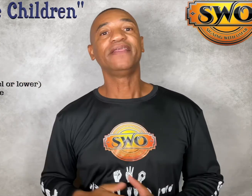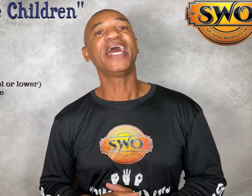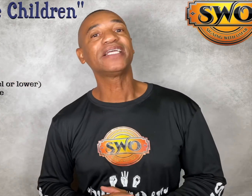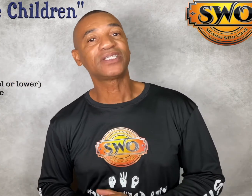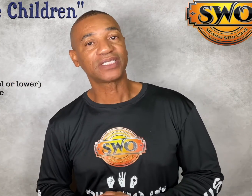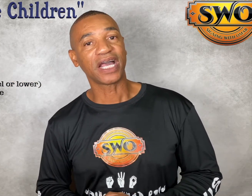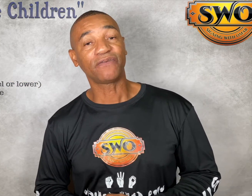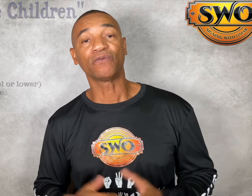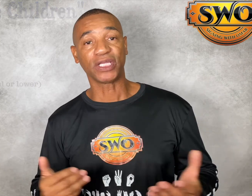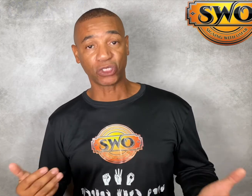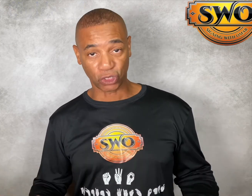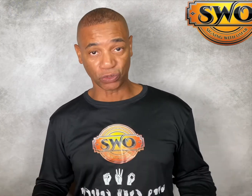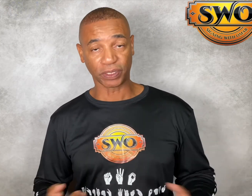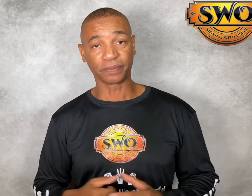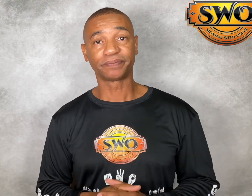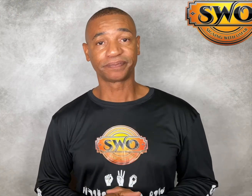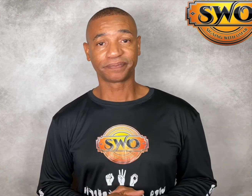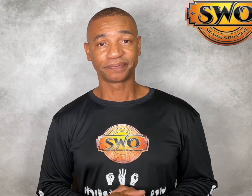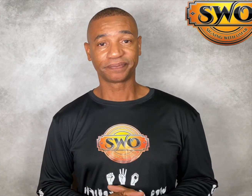That is the sign for raised children.